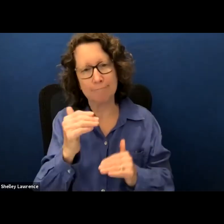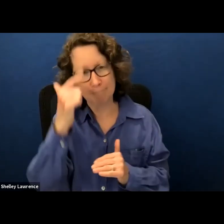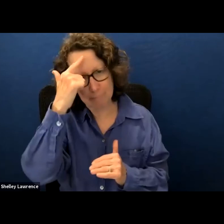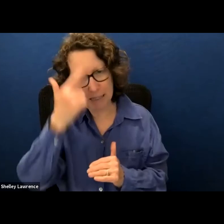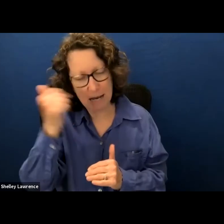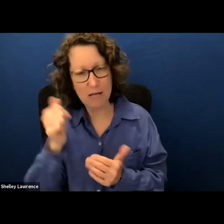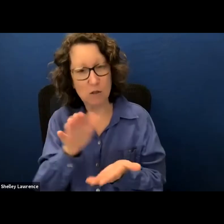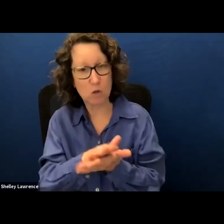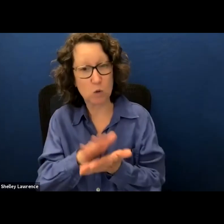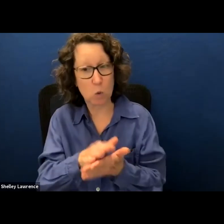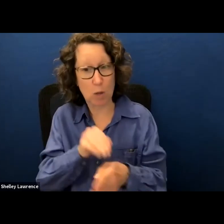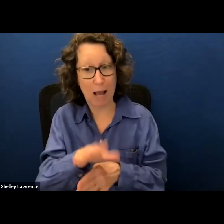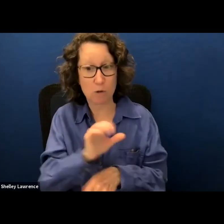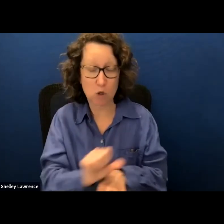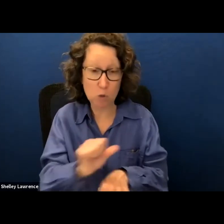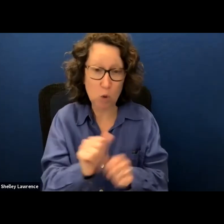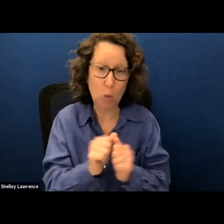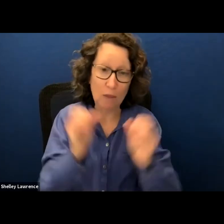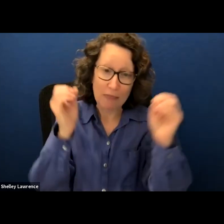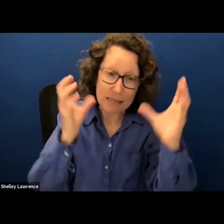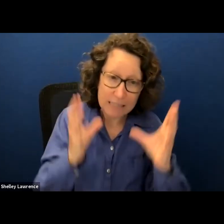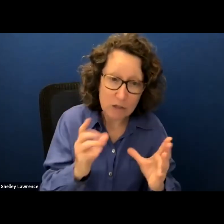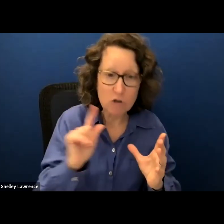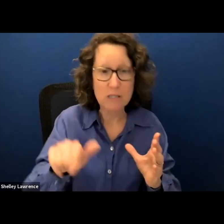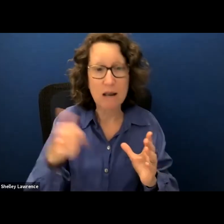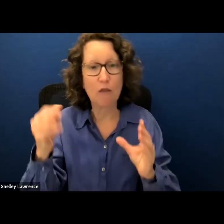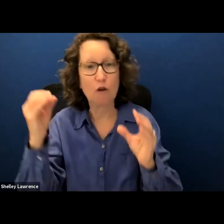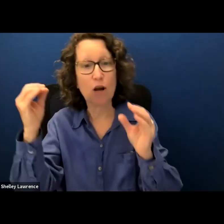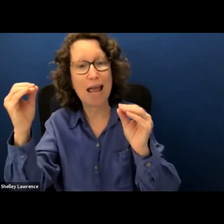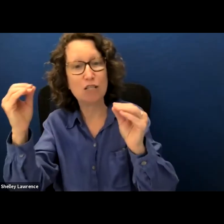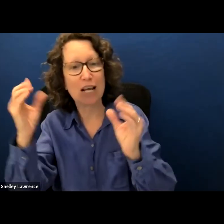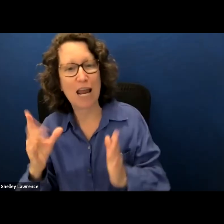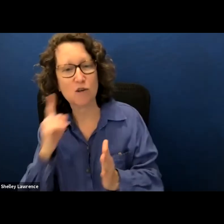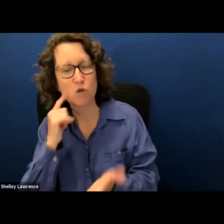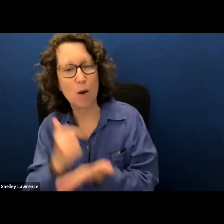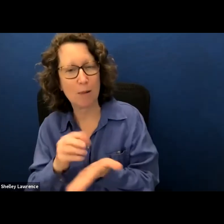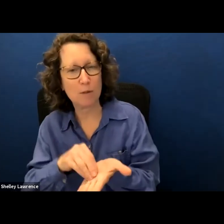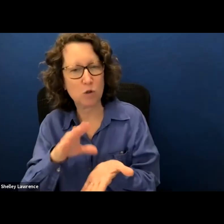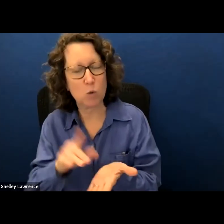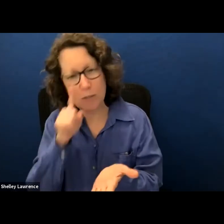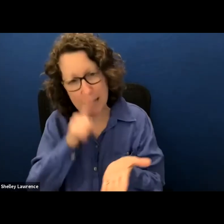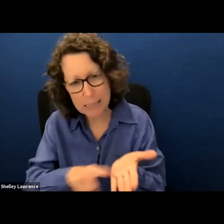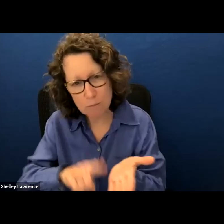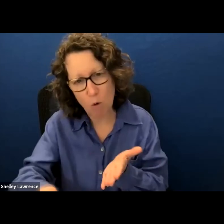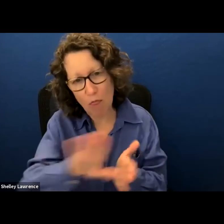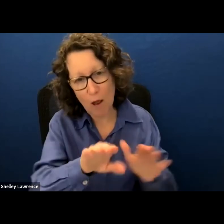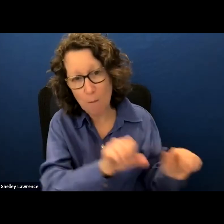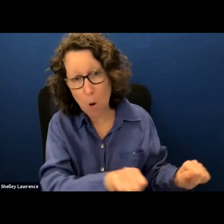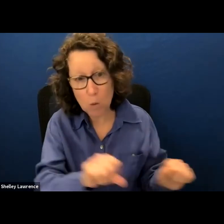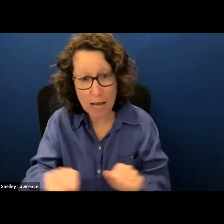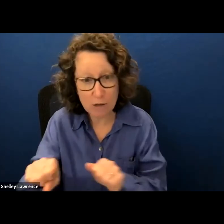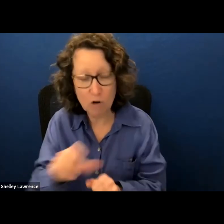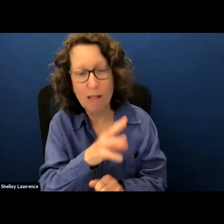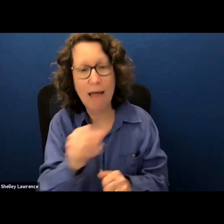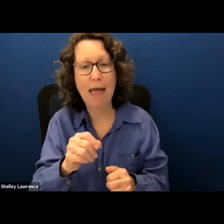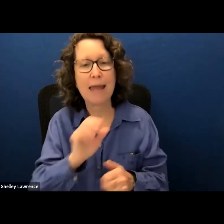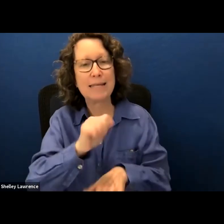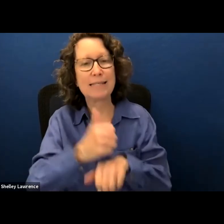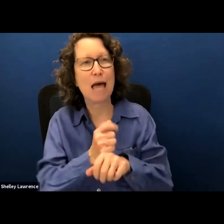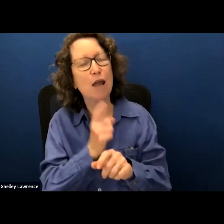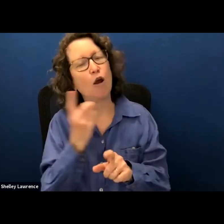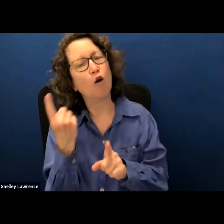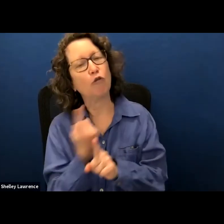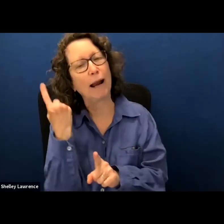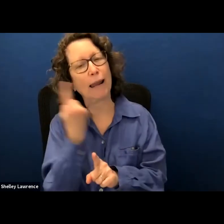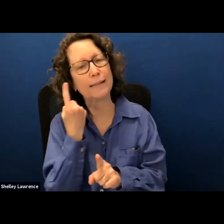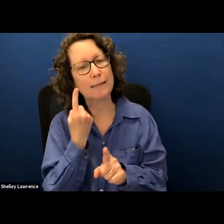whereas school counselors work with teachers and other educators to help students explore their potential and set realistic goals